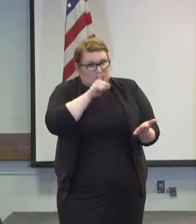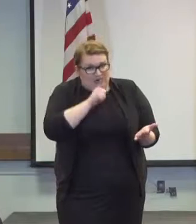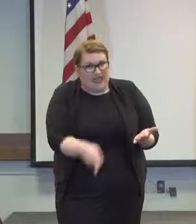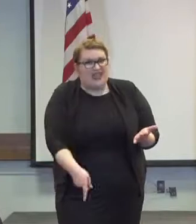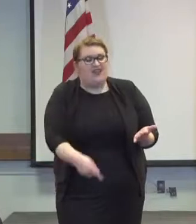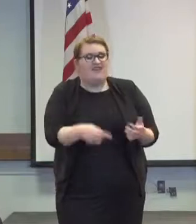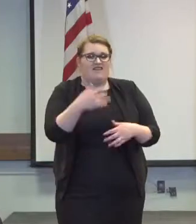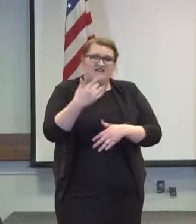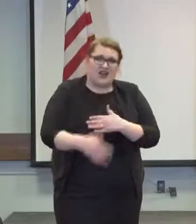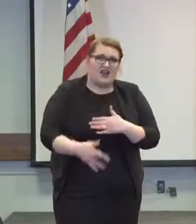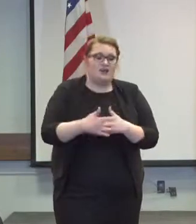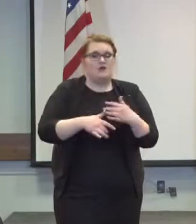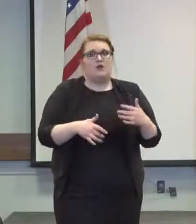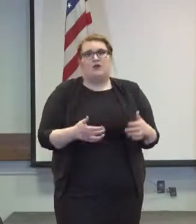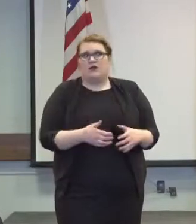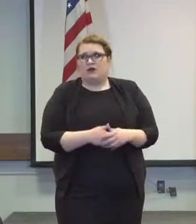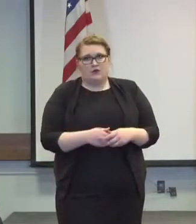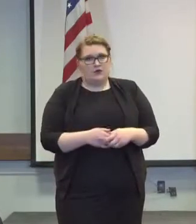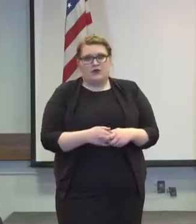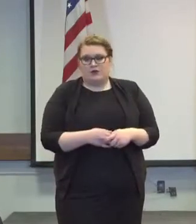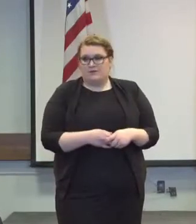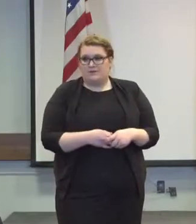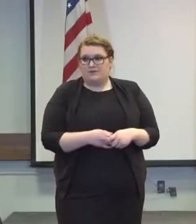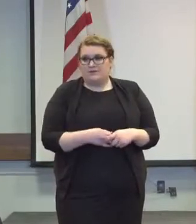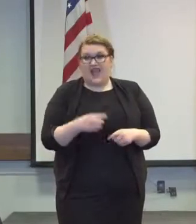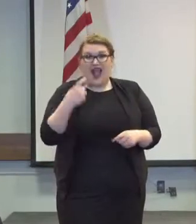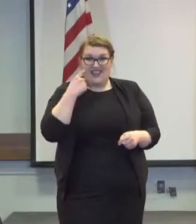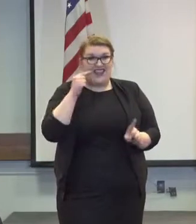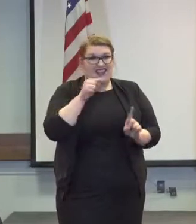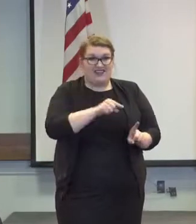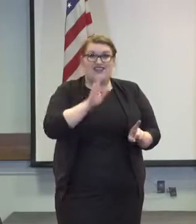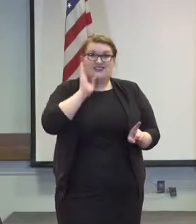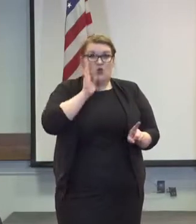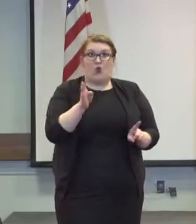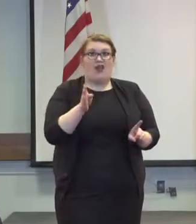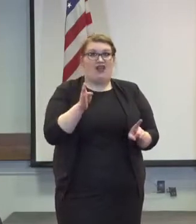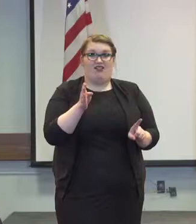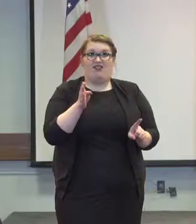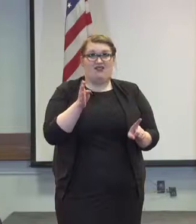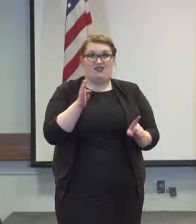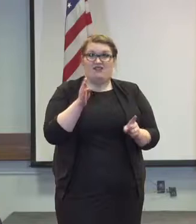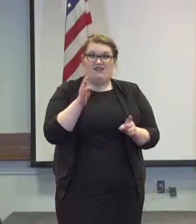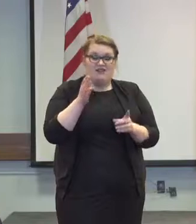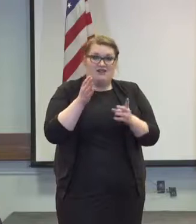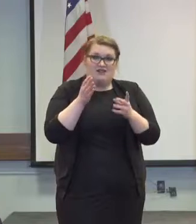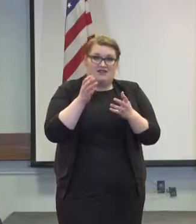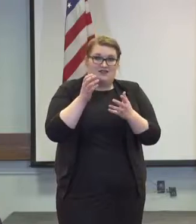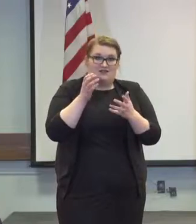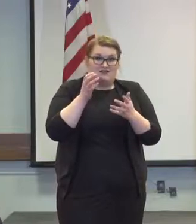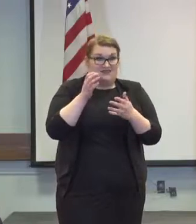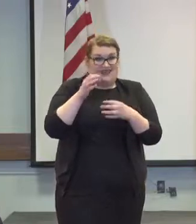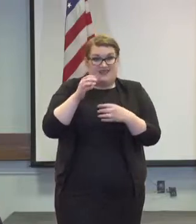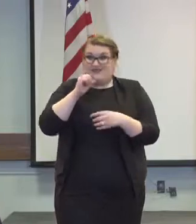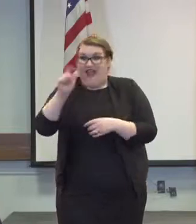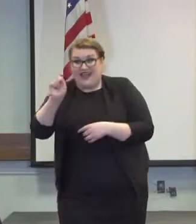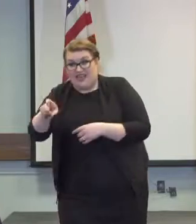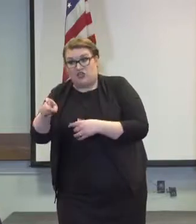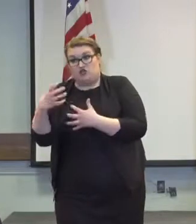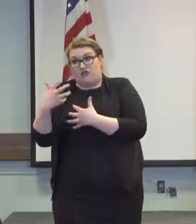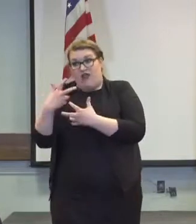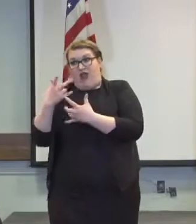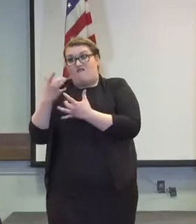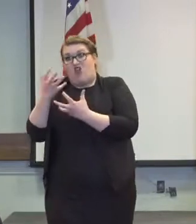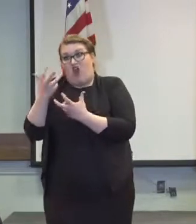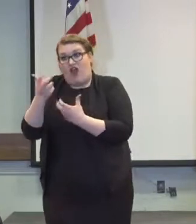is available. It is gonna, I think, make the difference between a recovery that takes forever and a recovery that